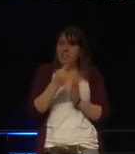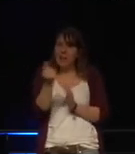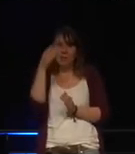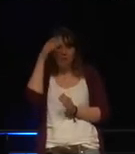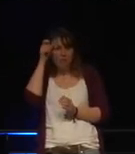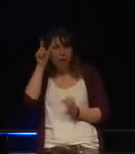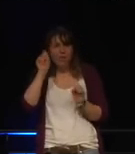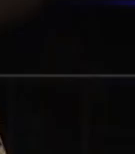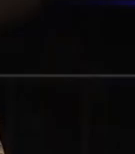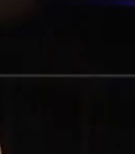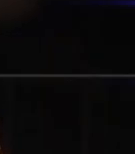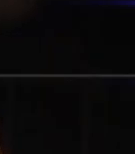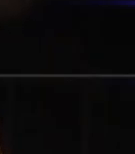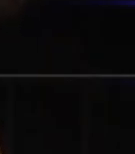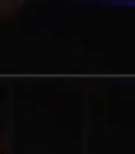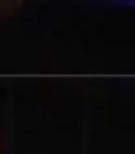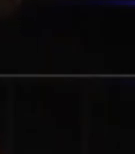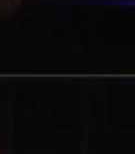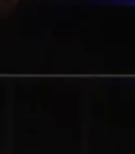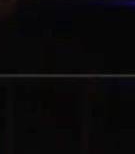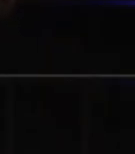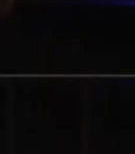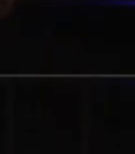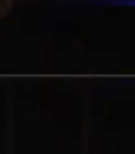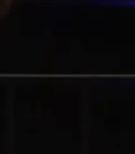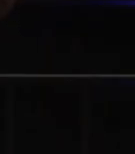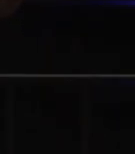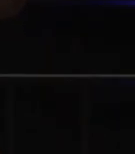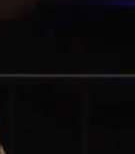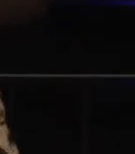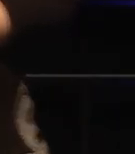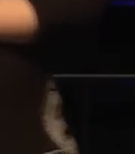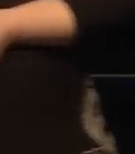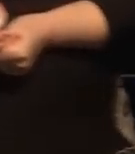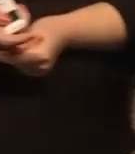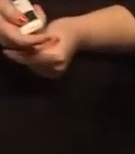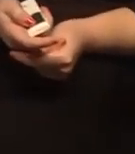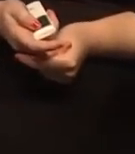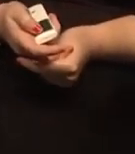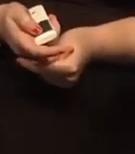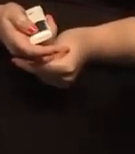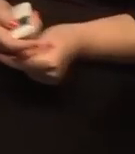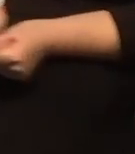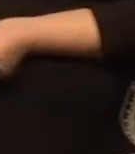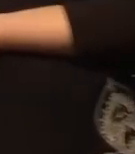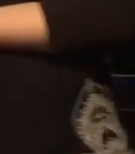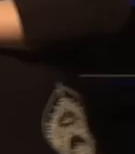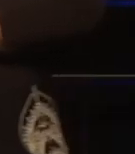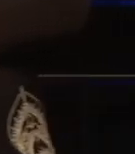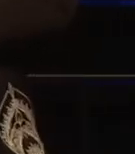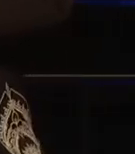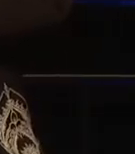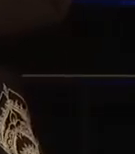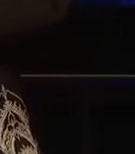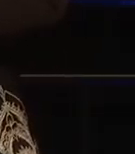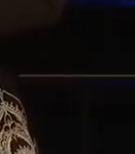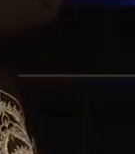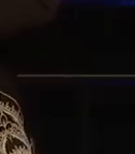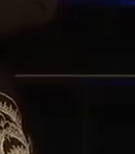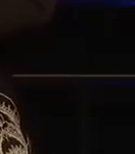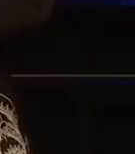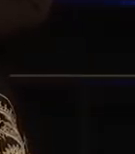cloud. And if you are tech savvy enough, start building your own